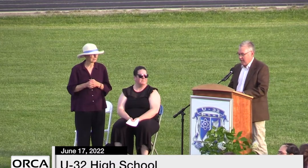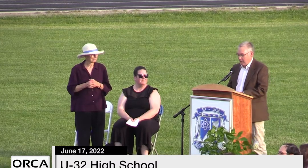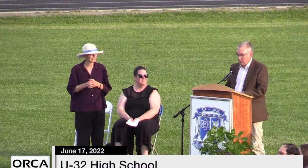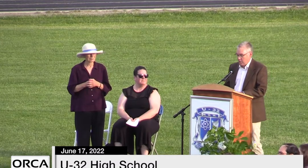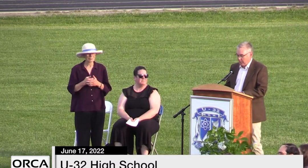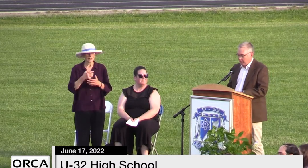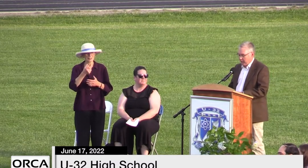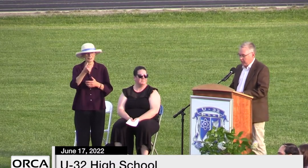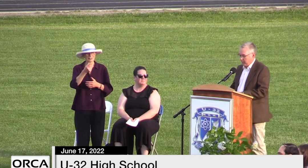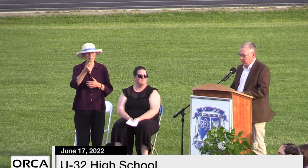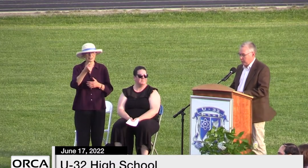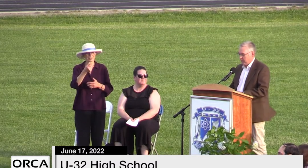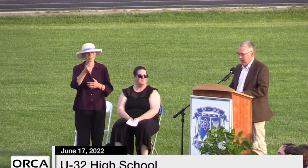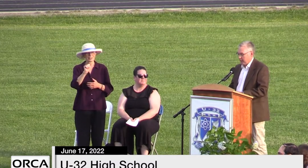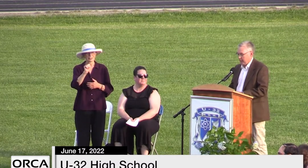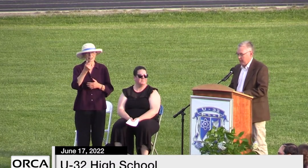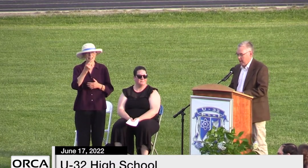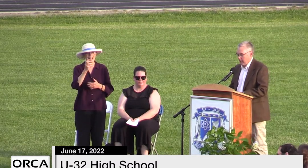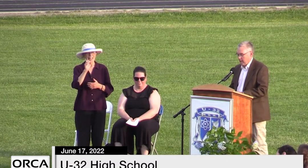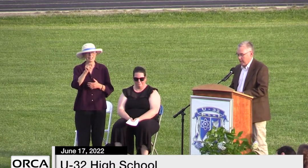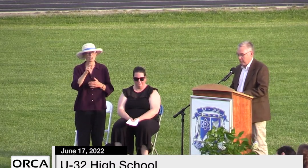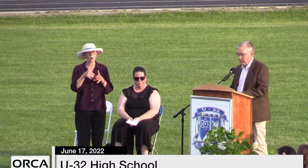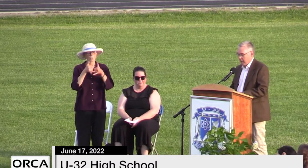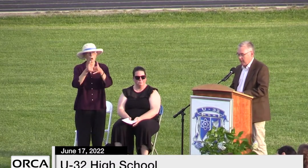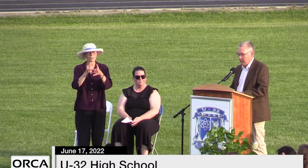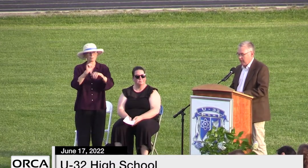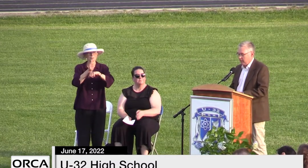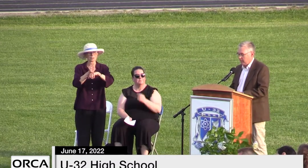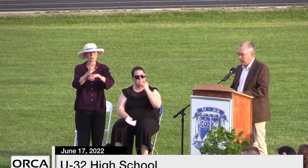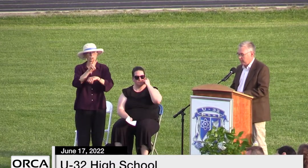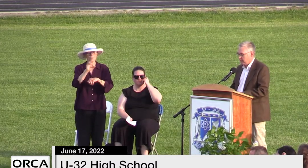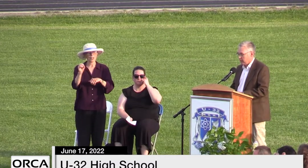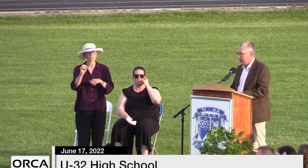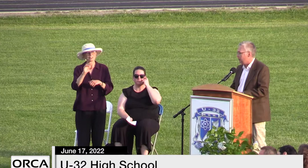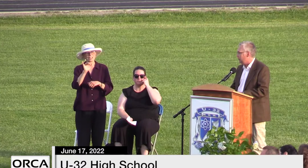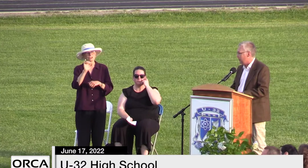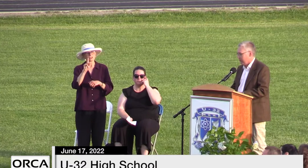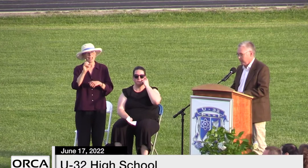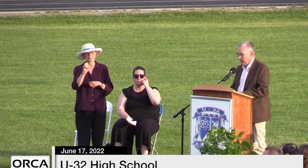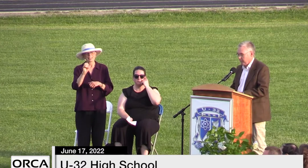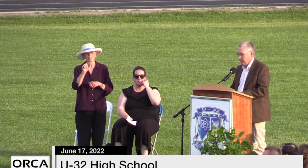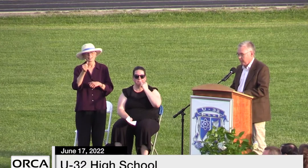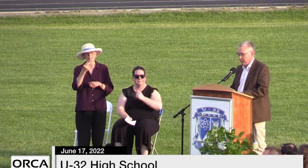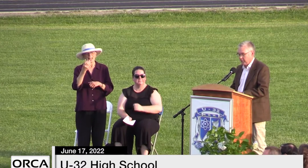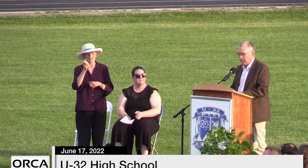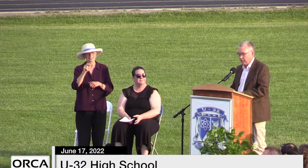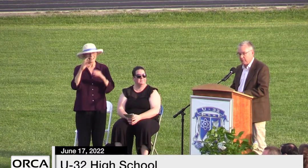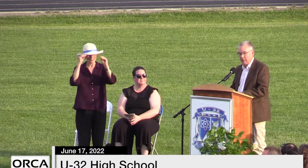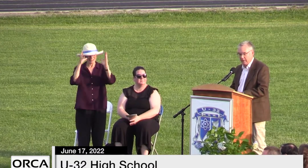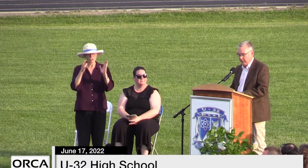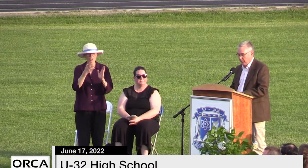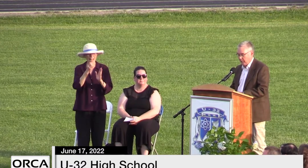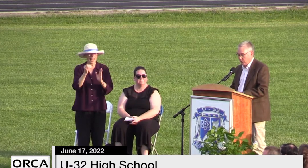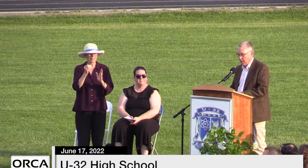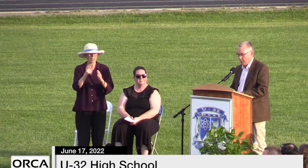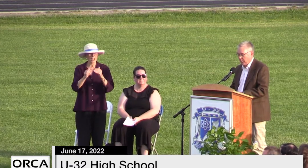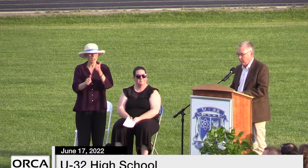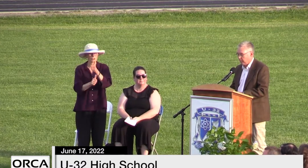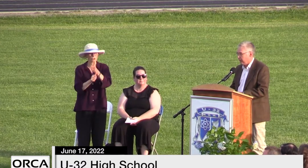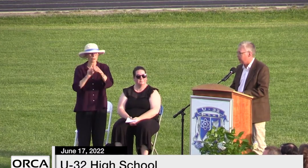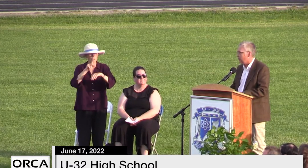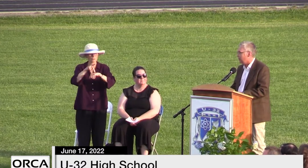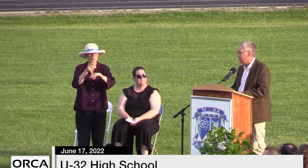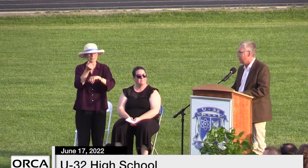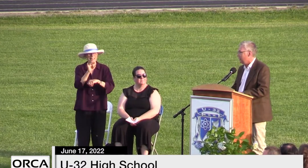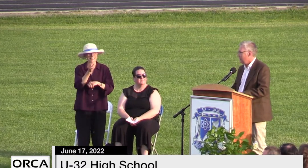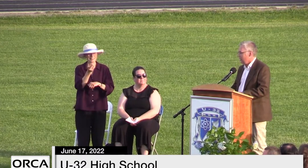The Gehagan Award was created in 2000 in honor of Jackie Gehagan, who was a teacher and associate principal of U32 from 1971 when the